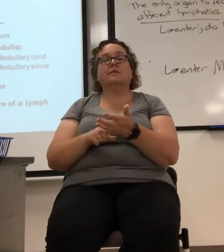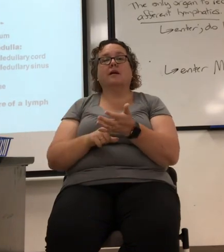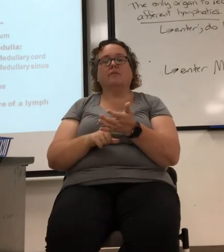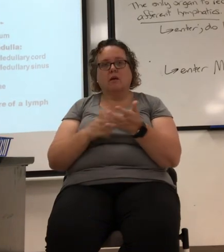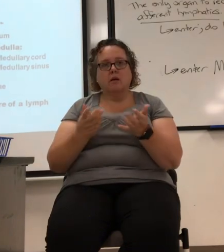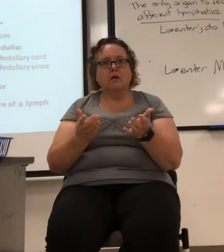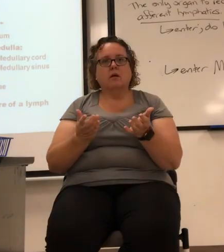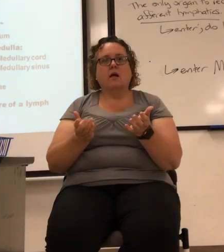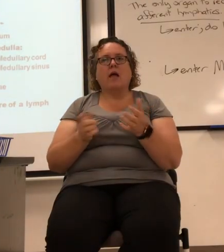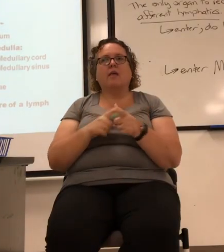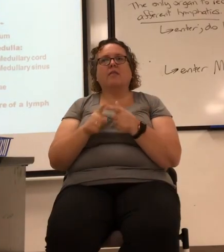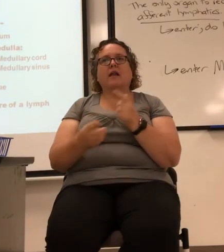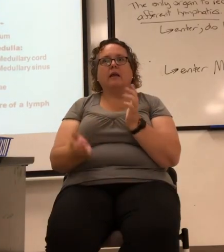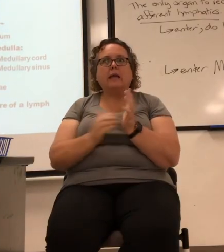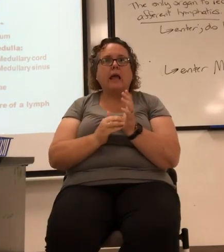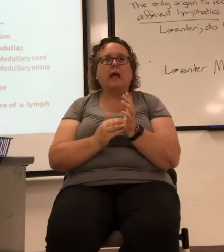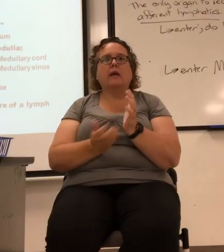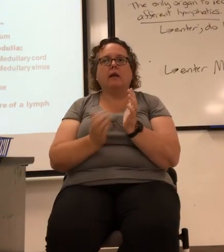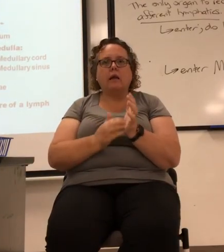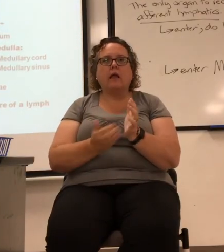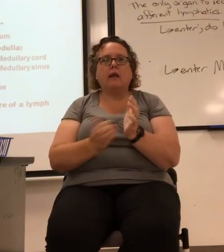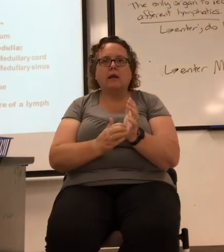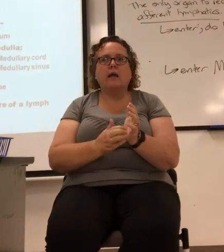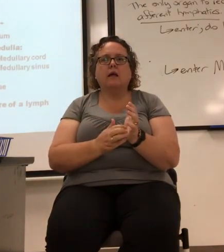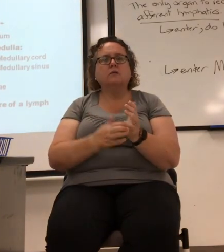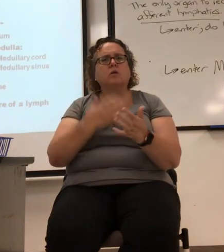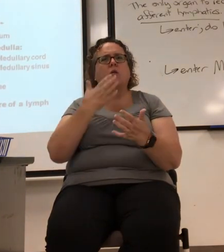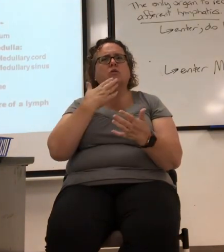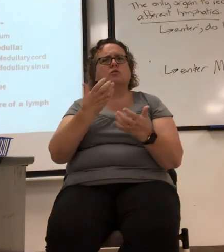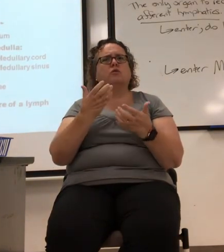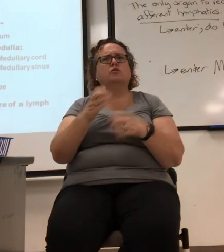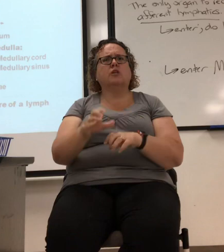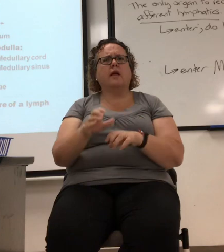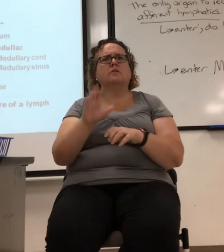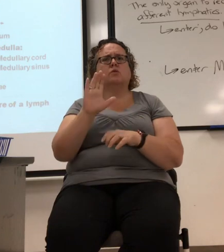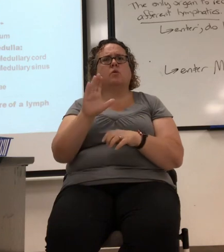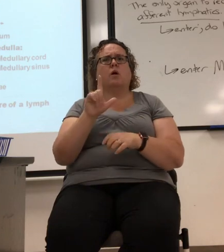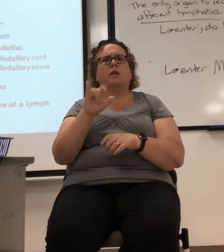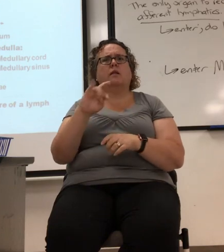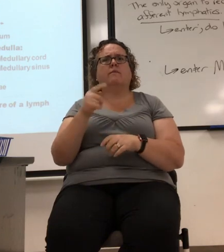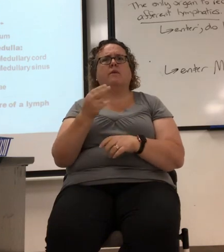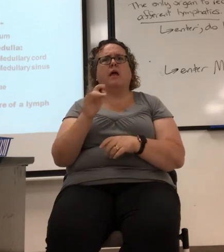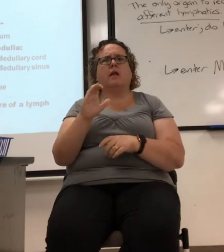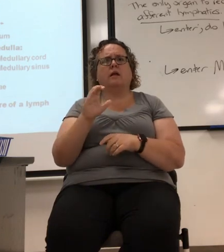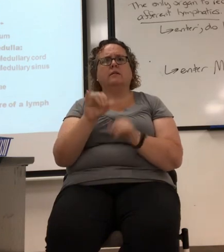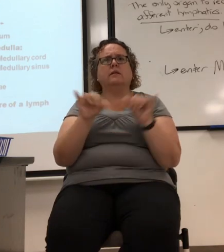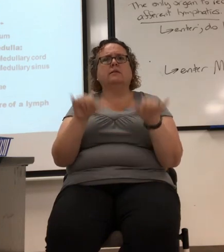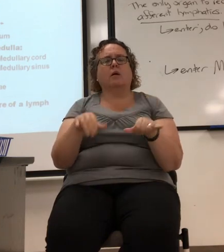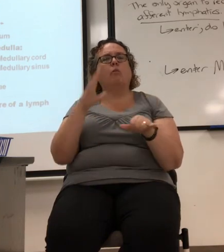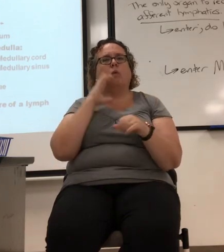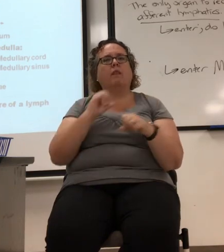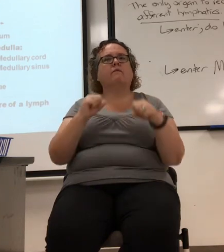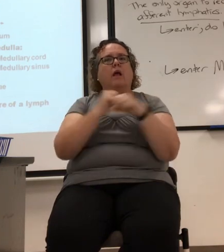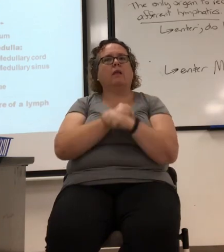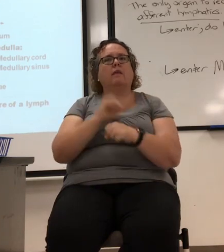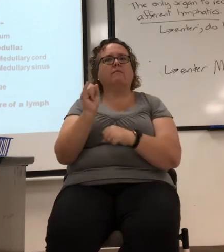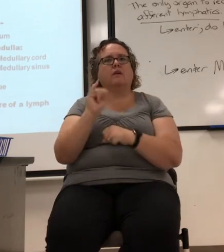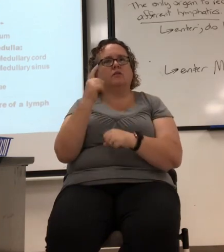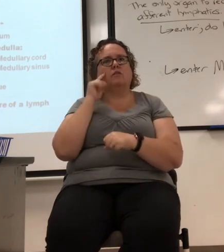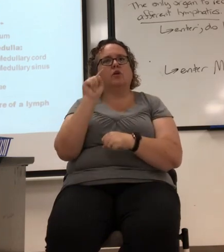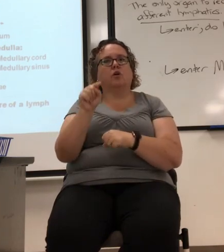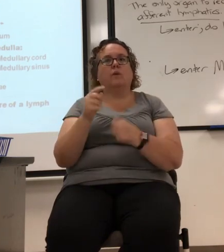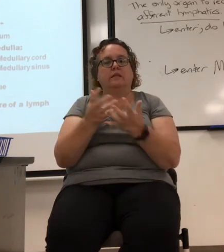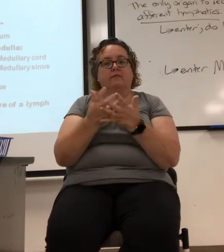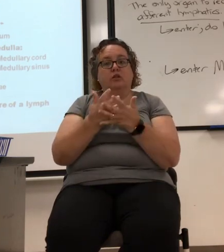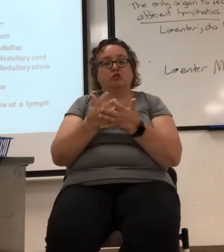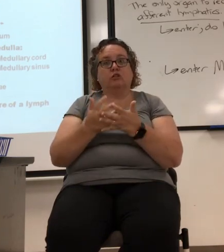and T cells all around me. And so there's a good chance of your lymphatic system will fight the infection for you. It's filtering all